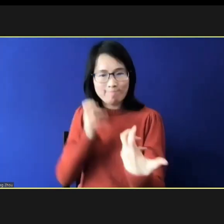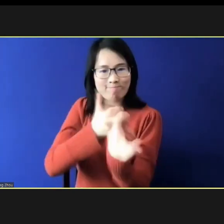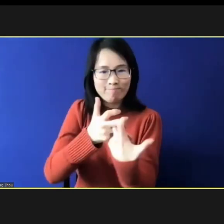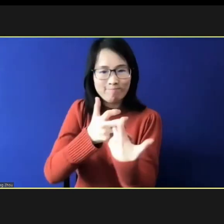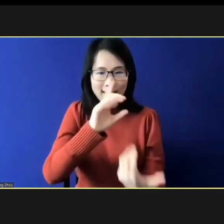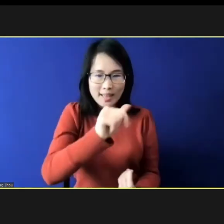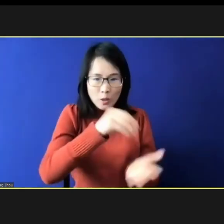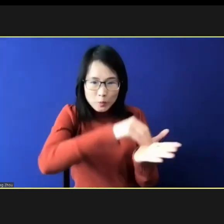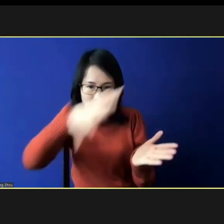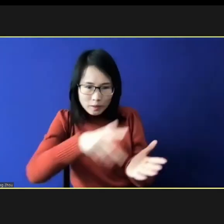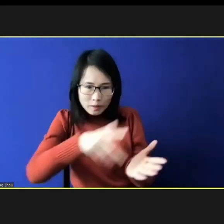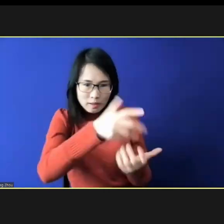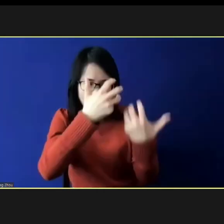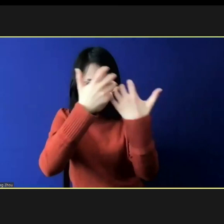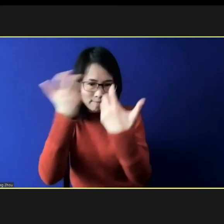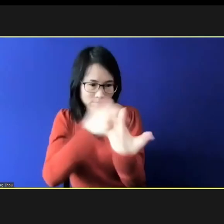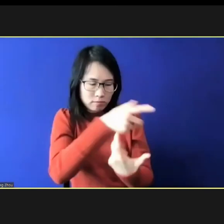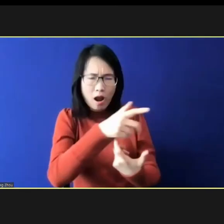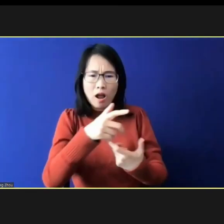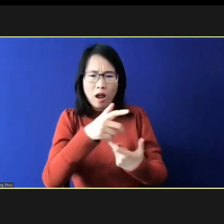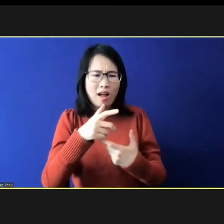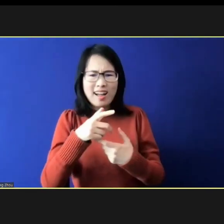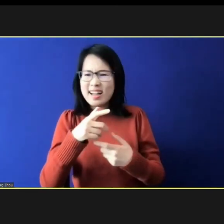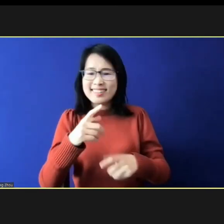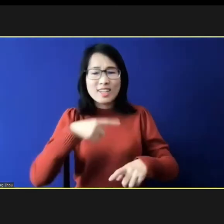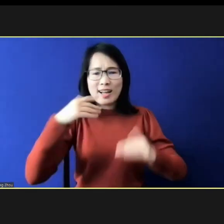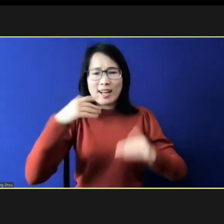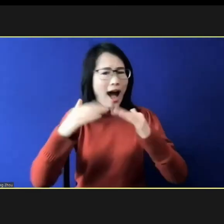ASL class in American Sign Language.